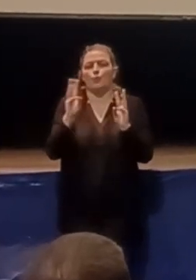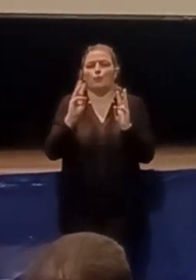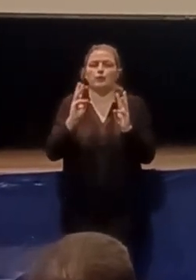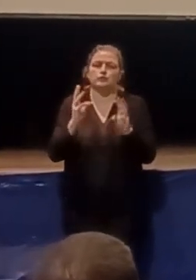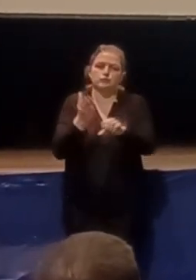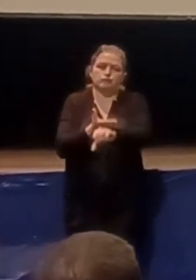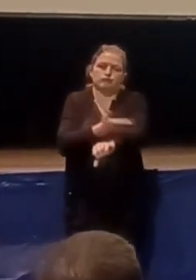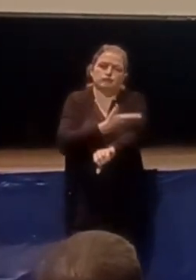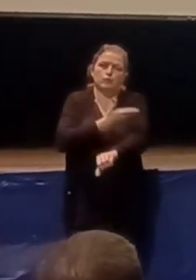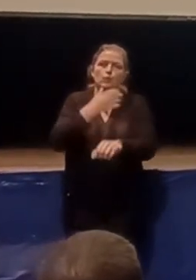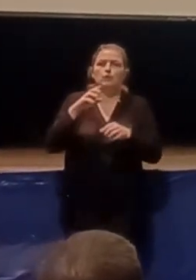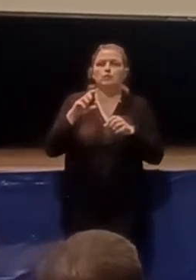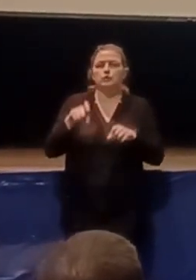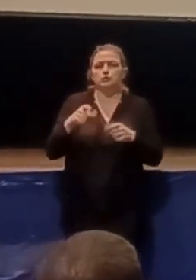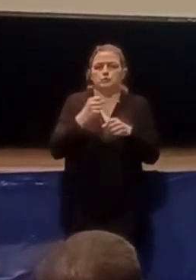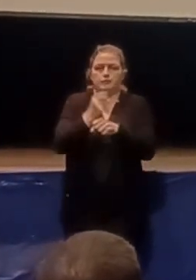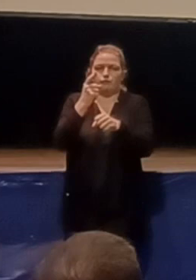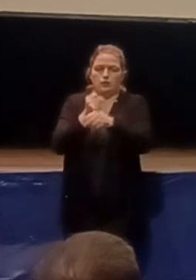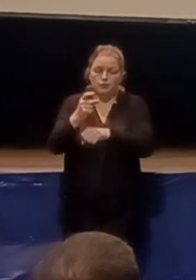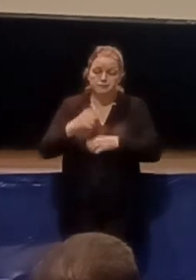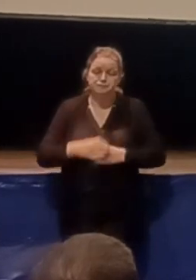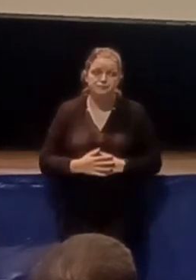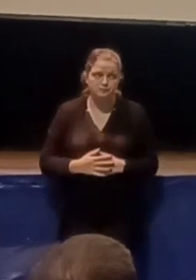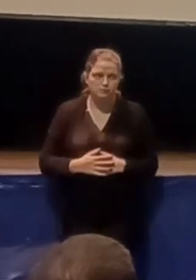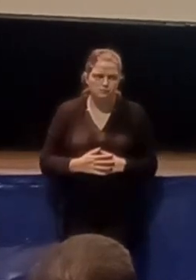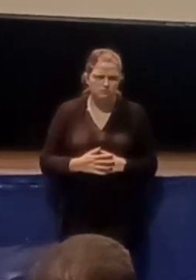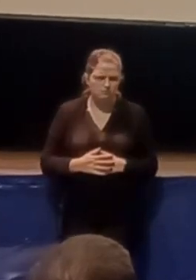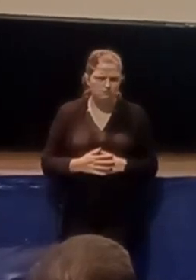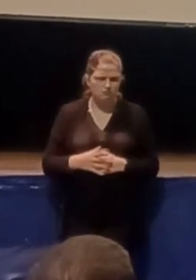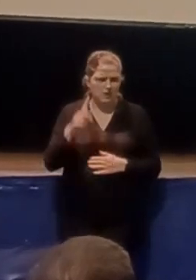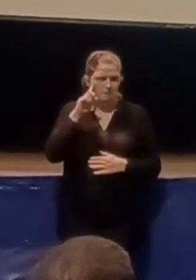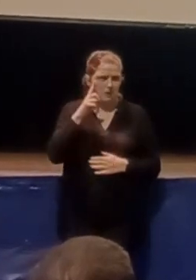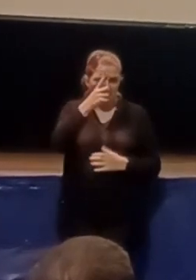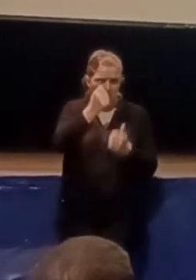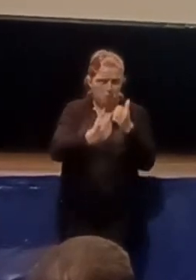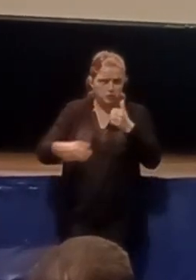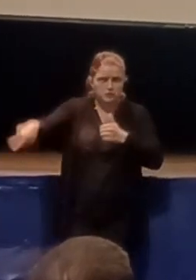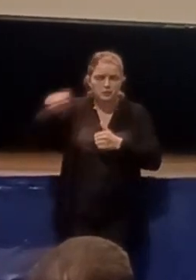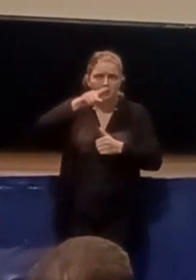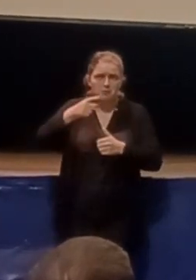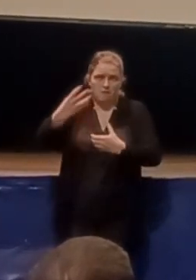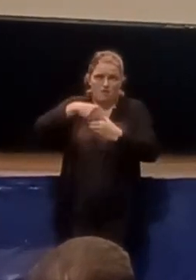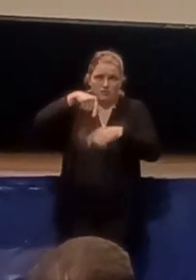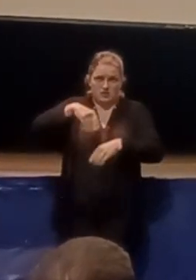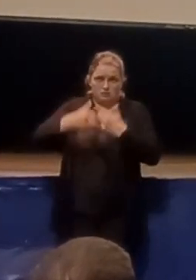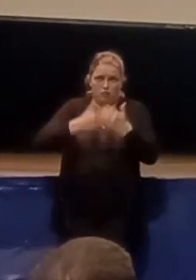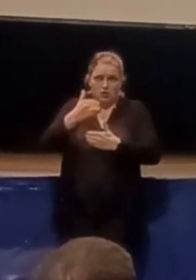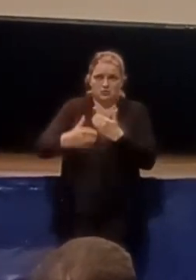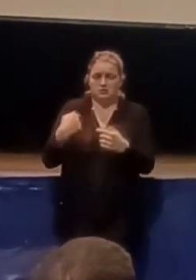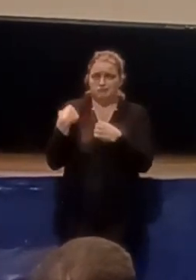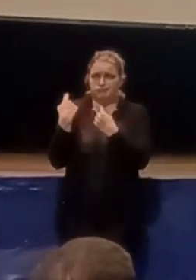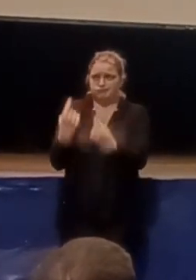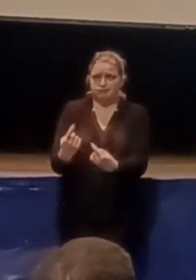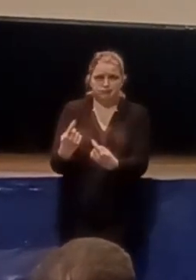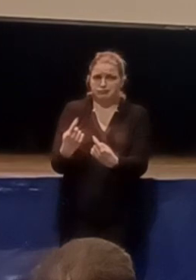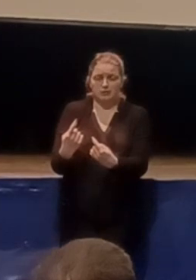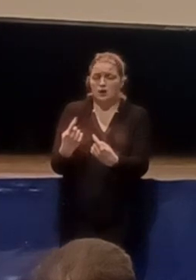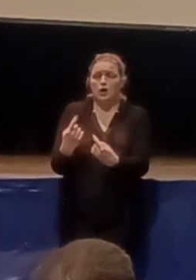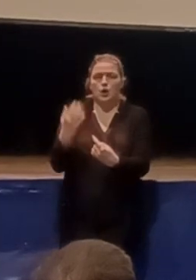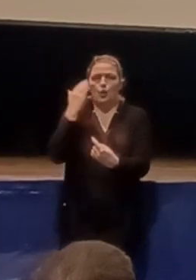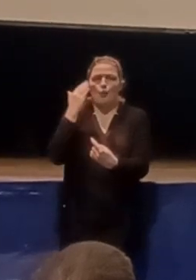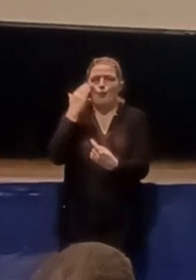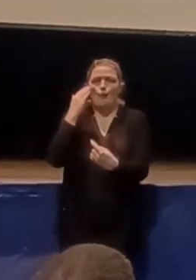we do every year. And as I think those of you who have been involved in this process for in some cases decades will know